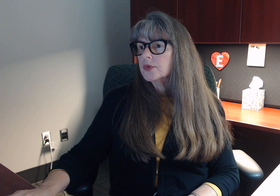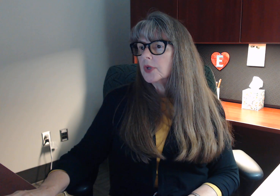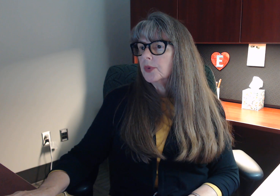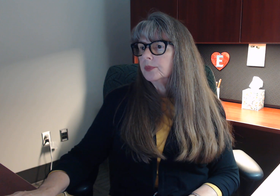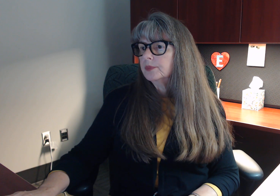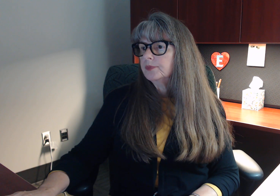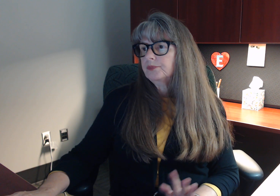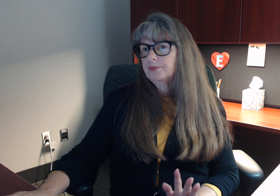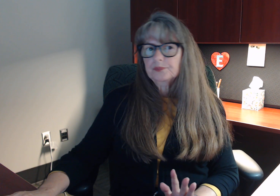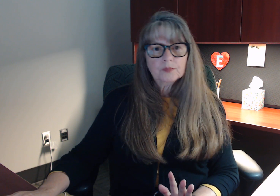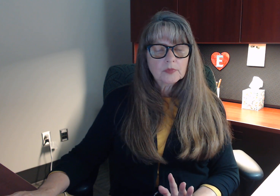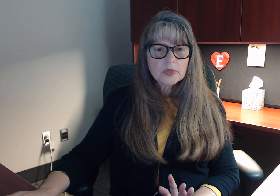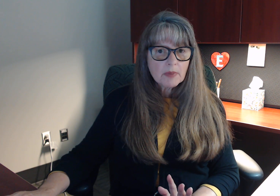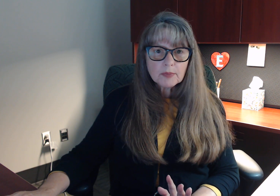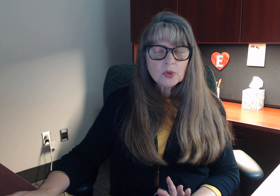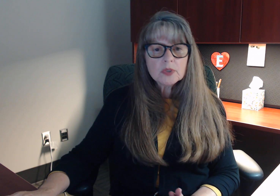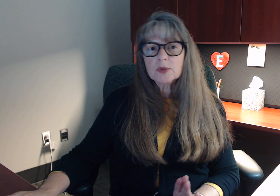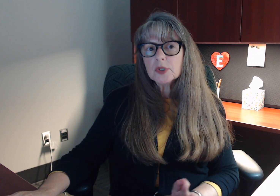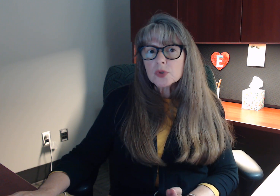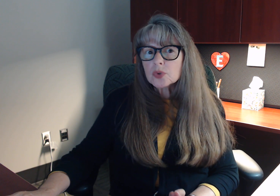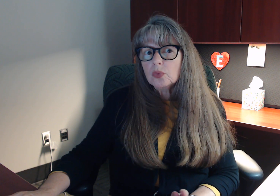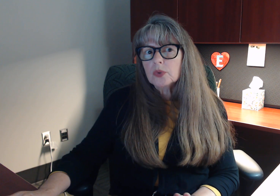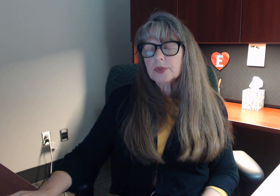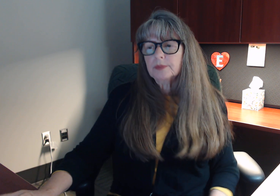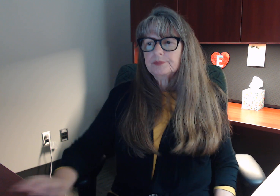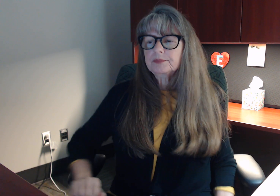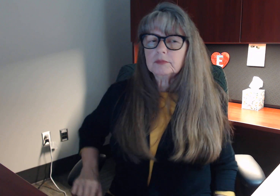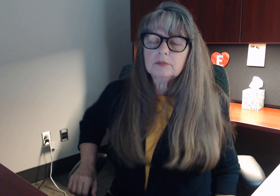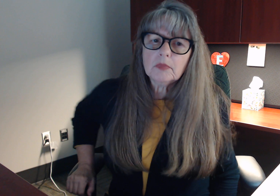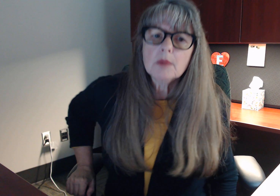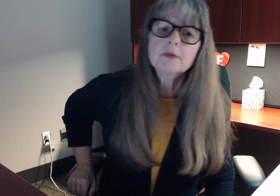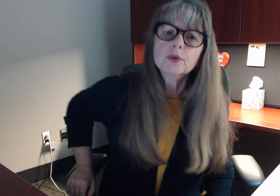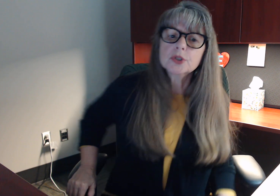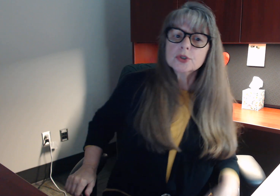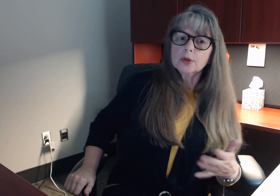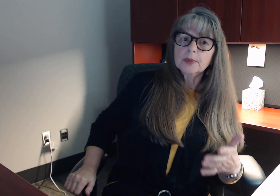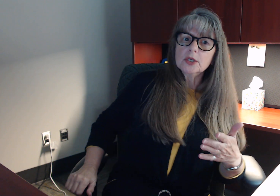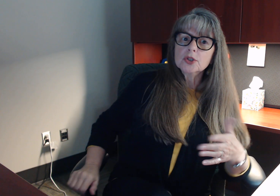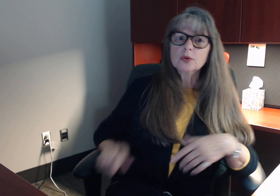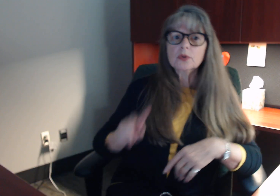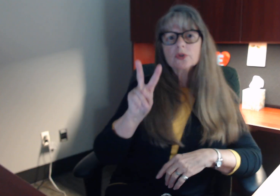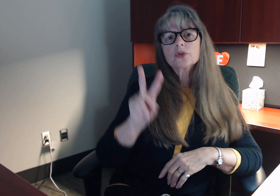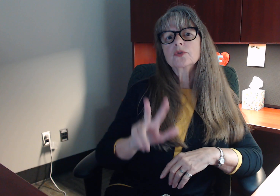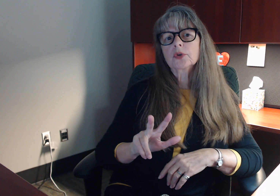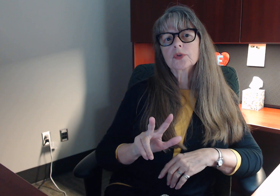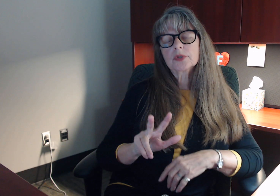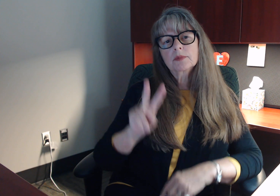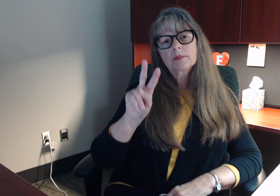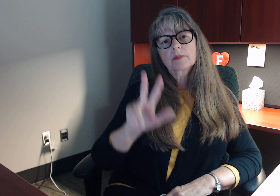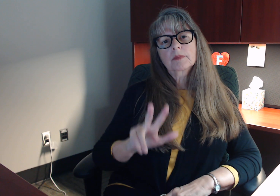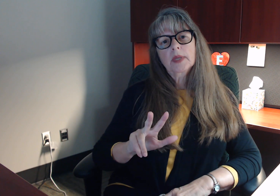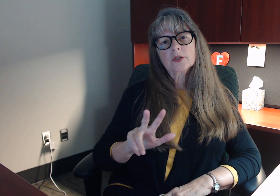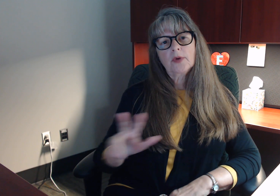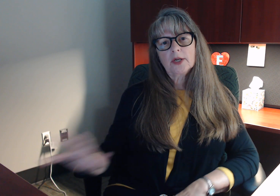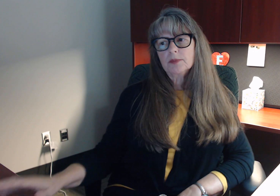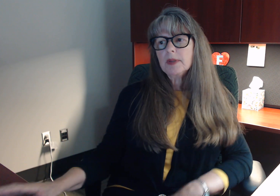So some people do, especially in the schools. You're just interpreting in general at 2/3. It's a fraction. People